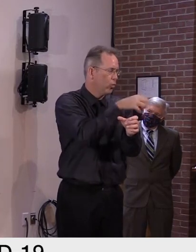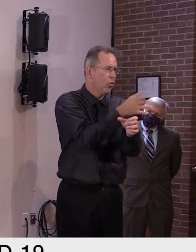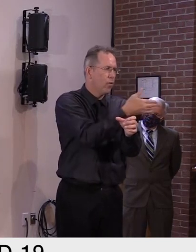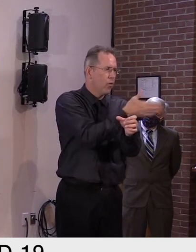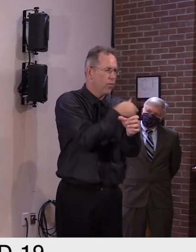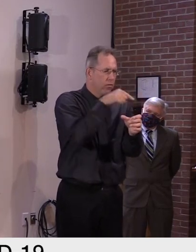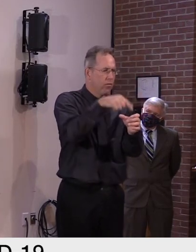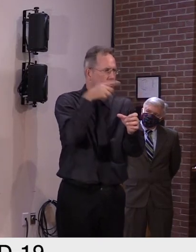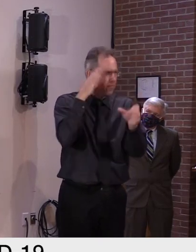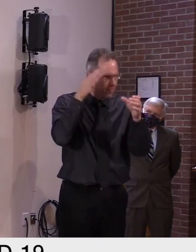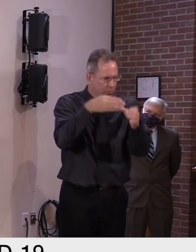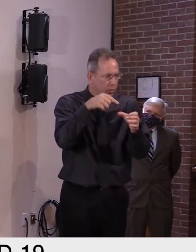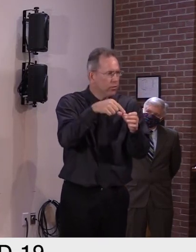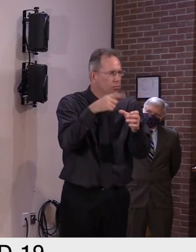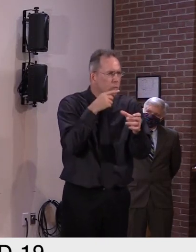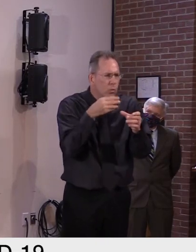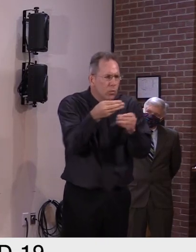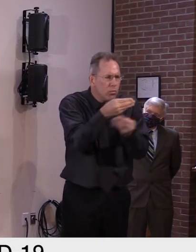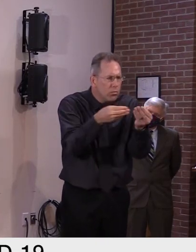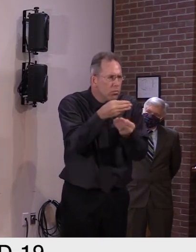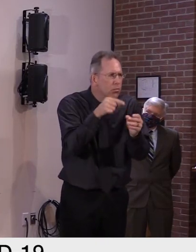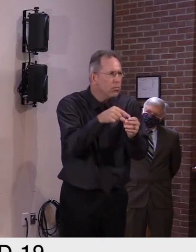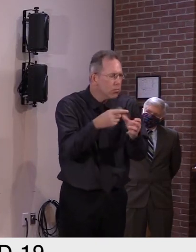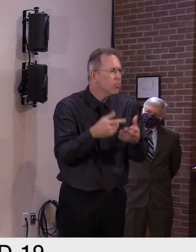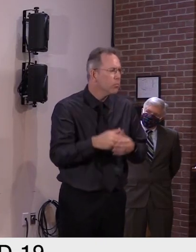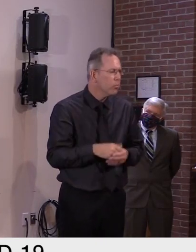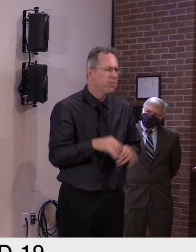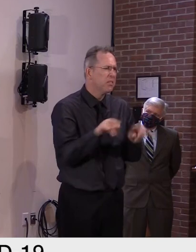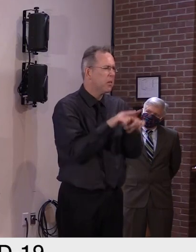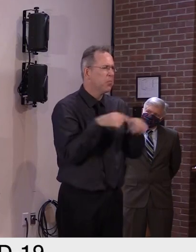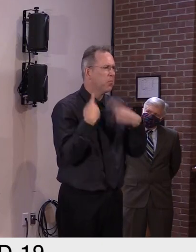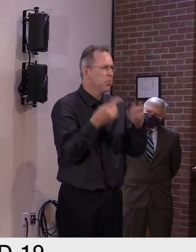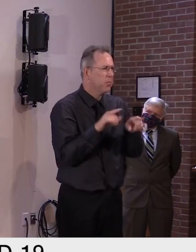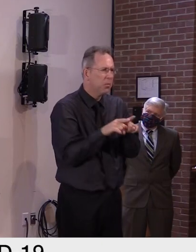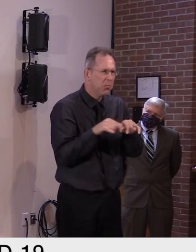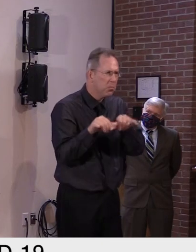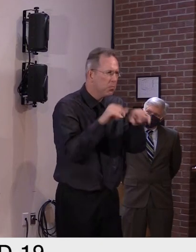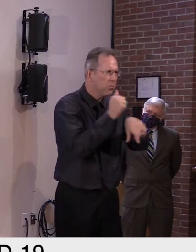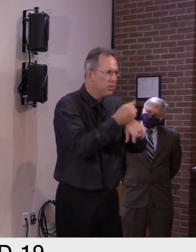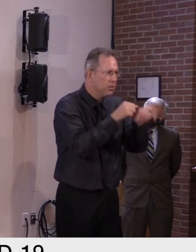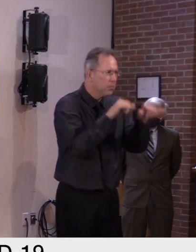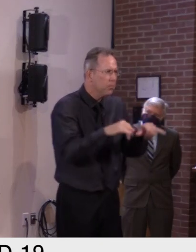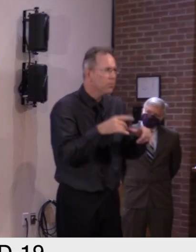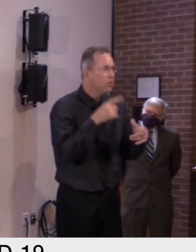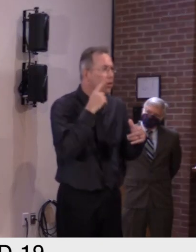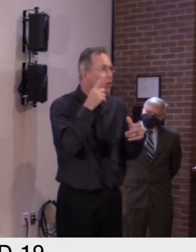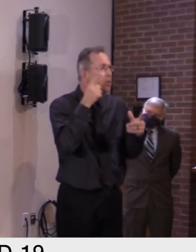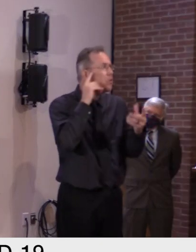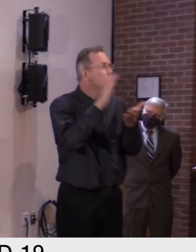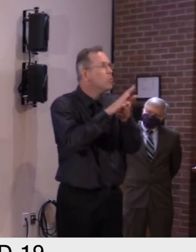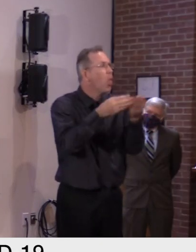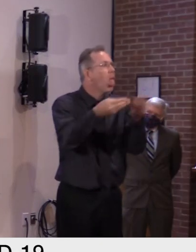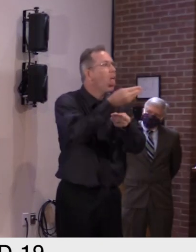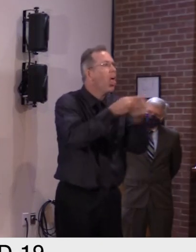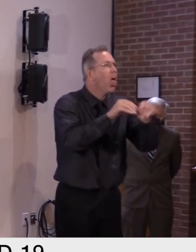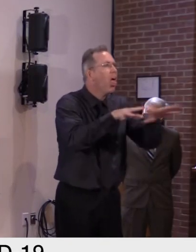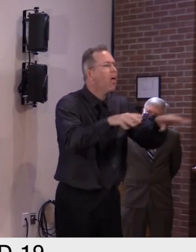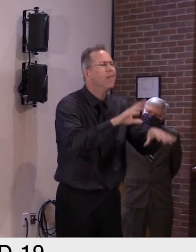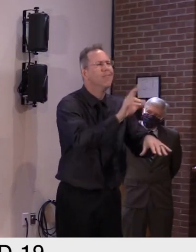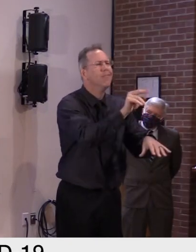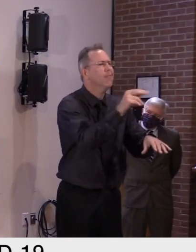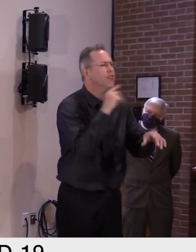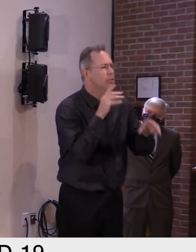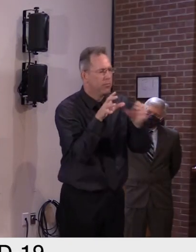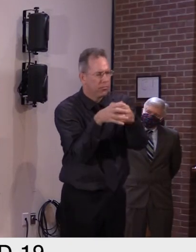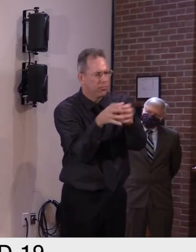you know, transmission within the school, but the reality is the underlying strategy to use,